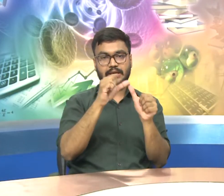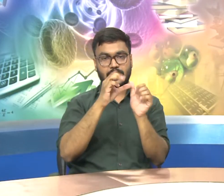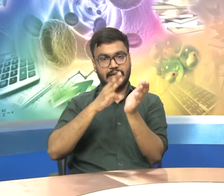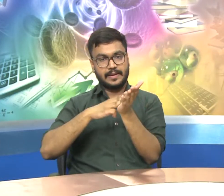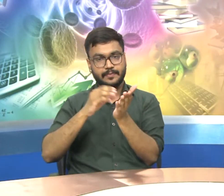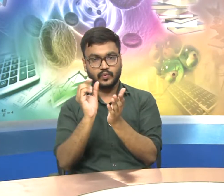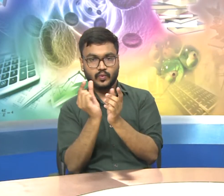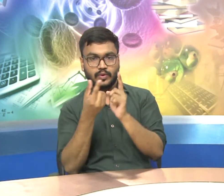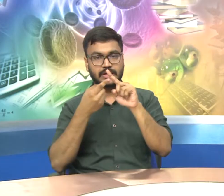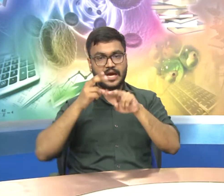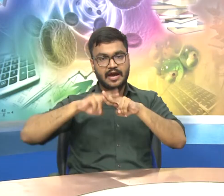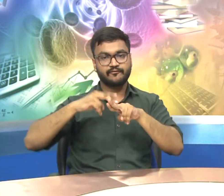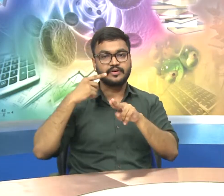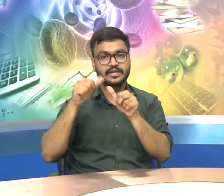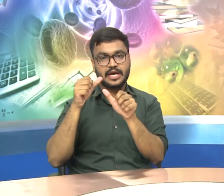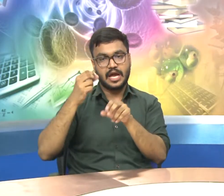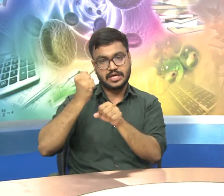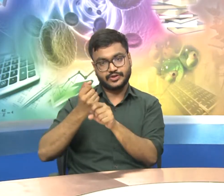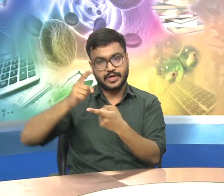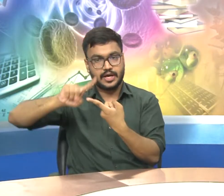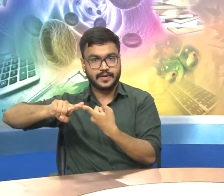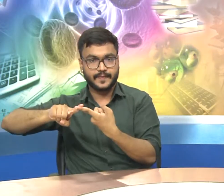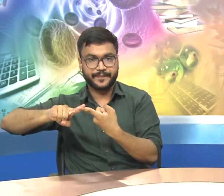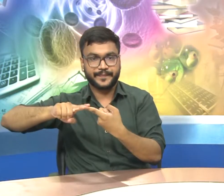called camouflage.